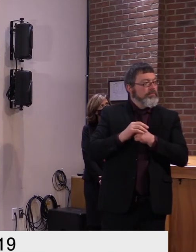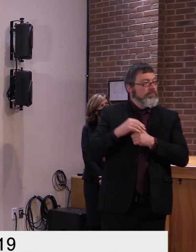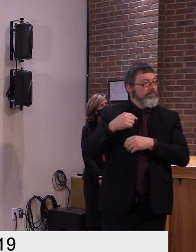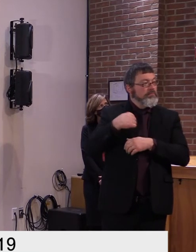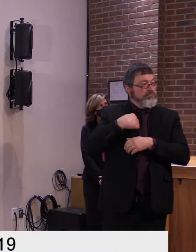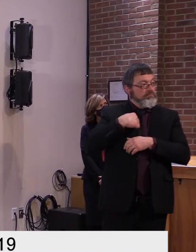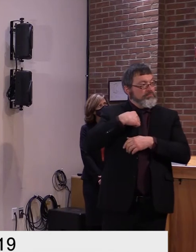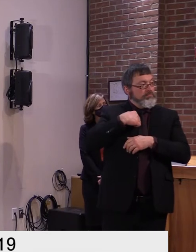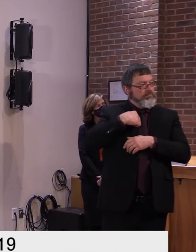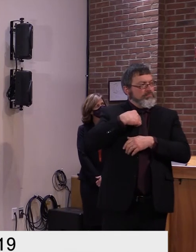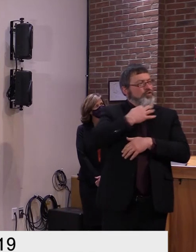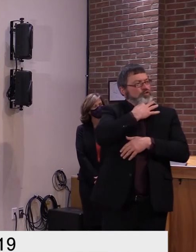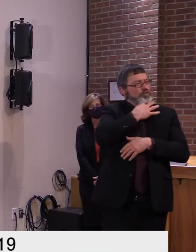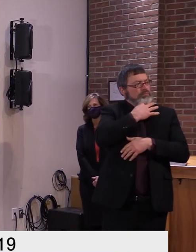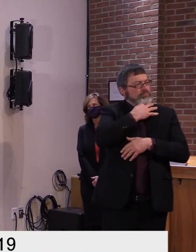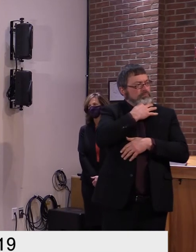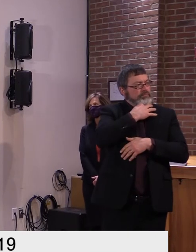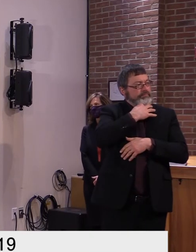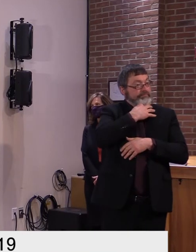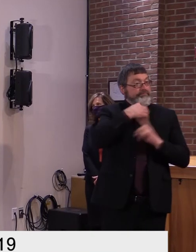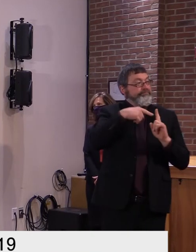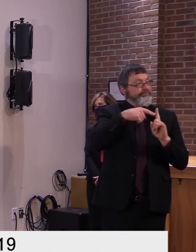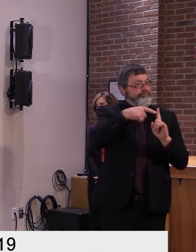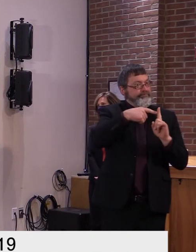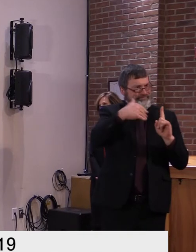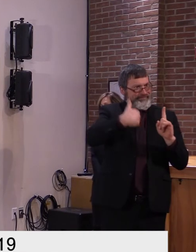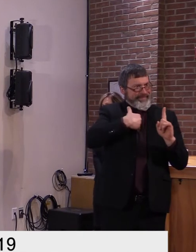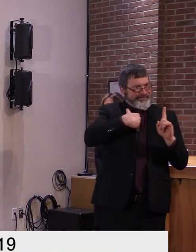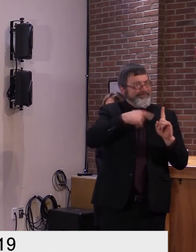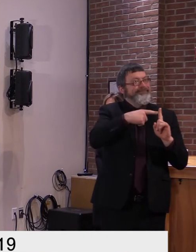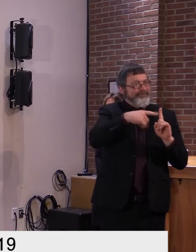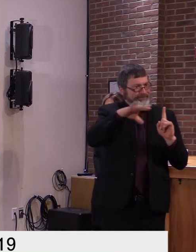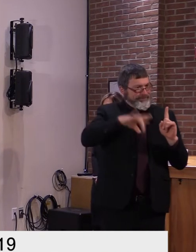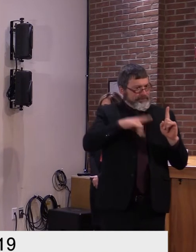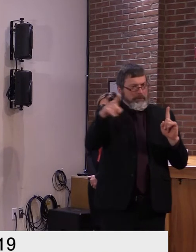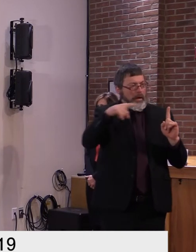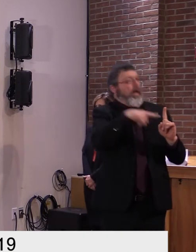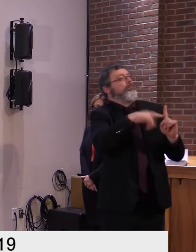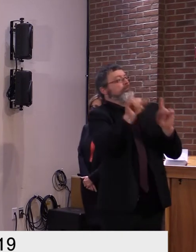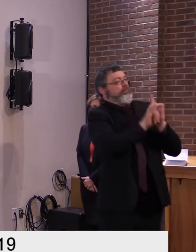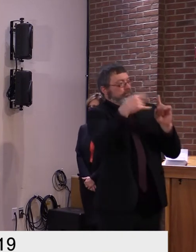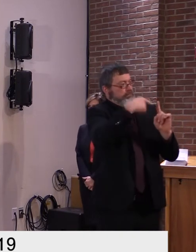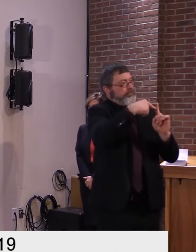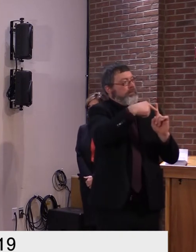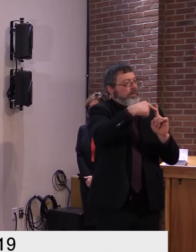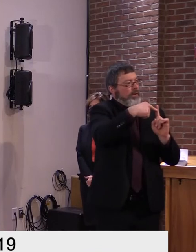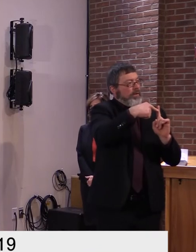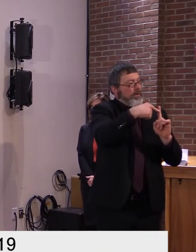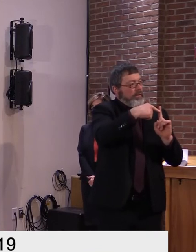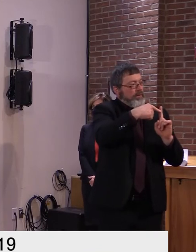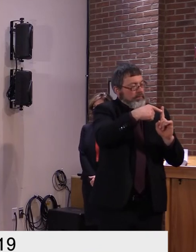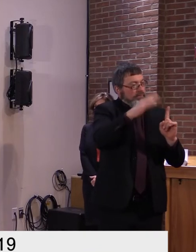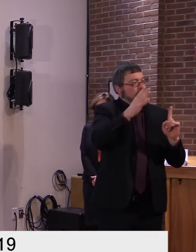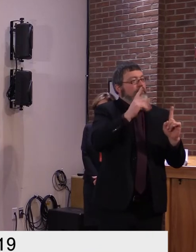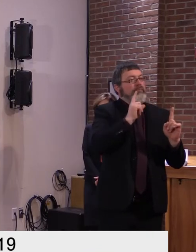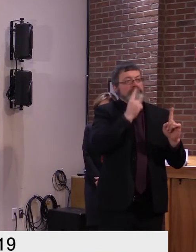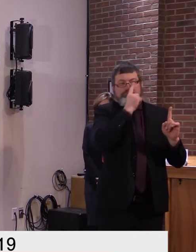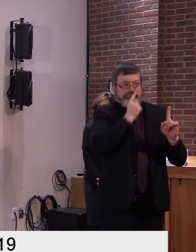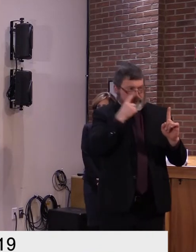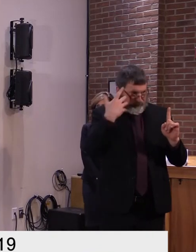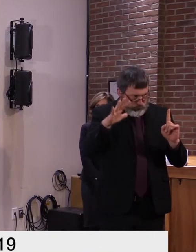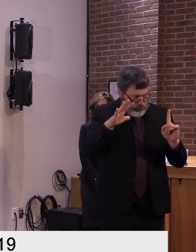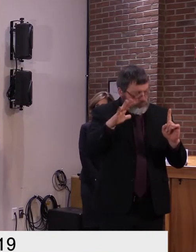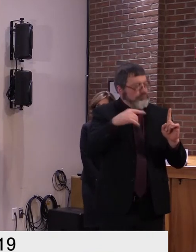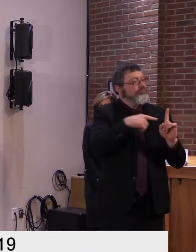COVID and recovered are still required to quarantine. Can you confirm that they are still required to quarantine?